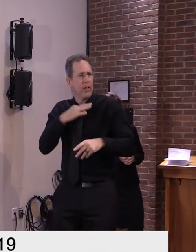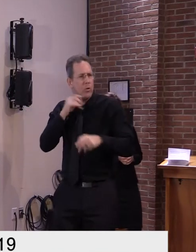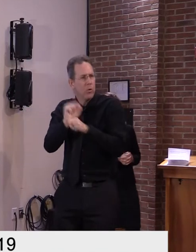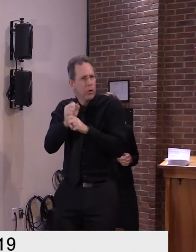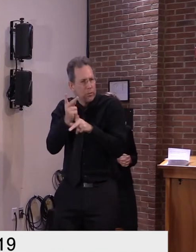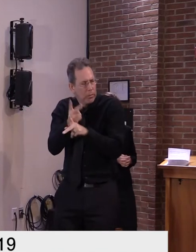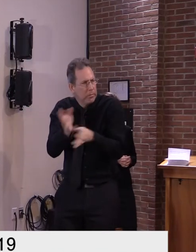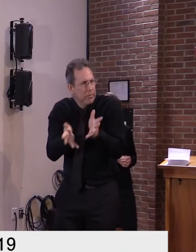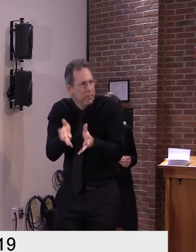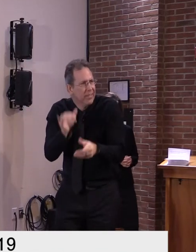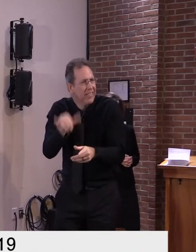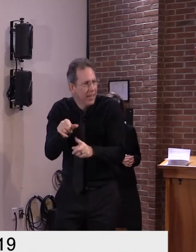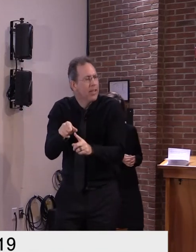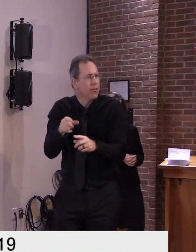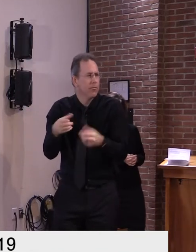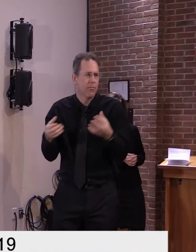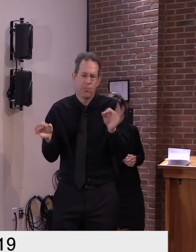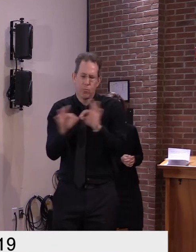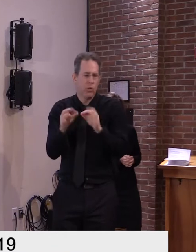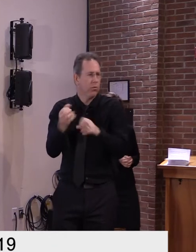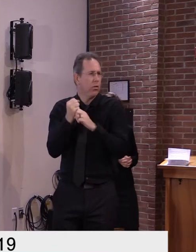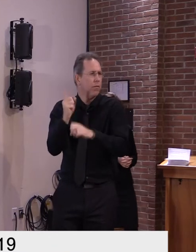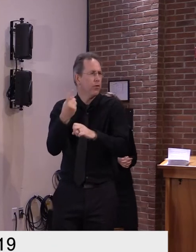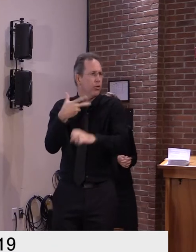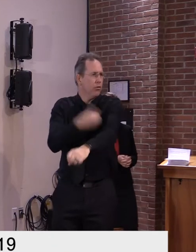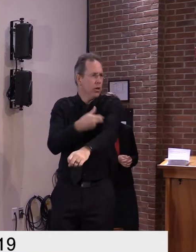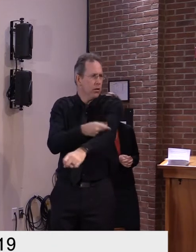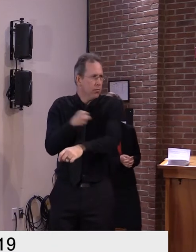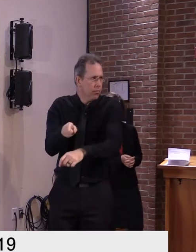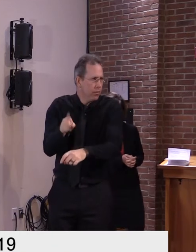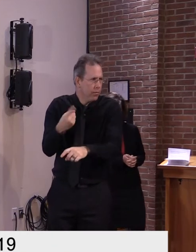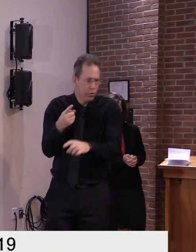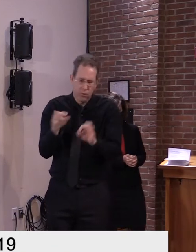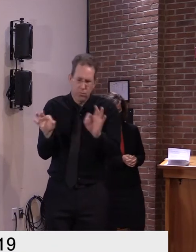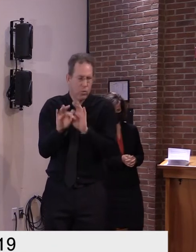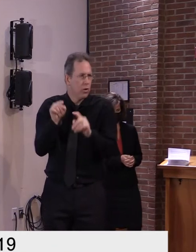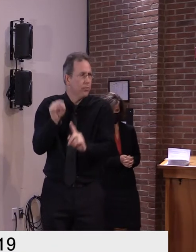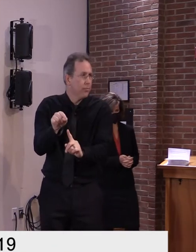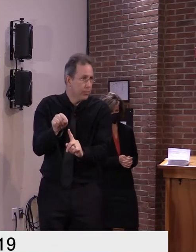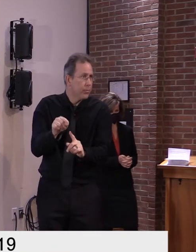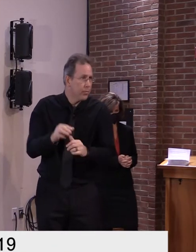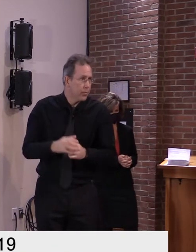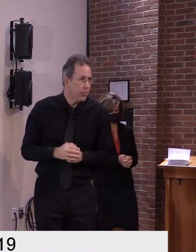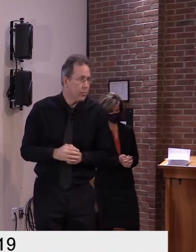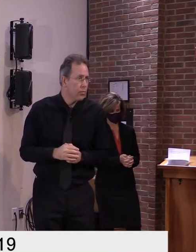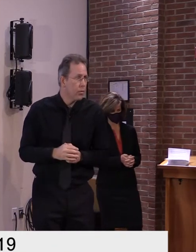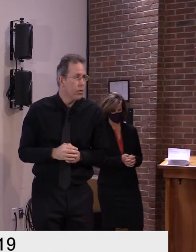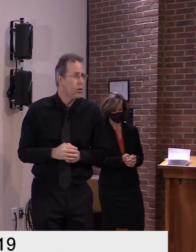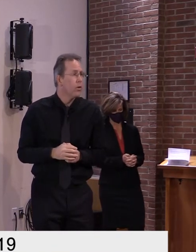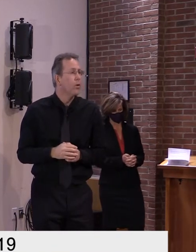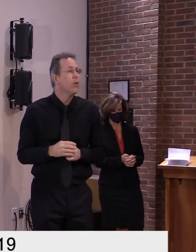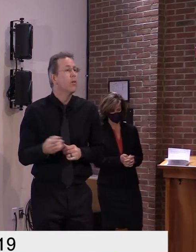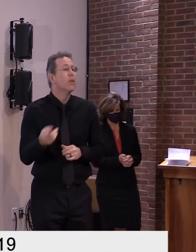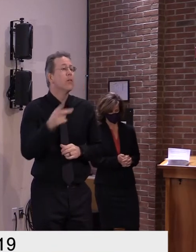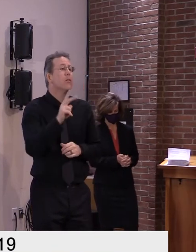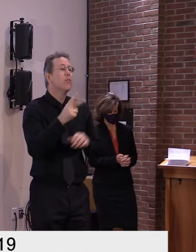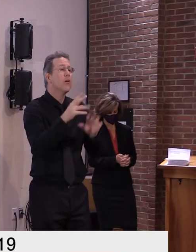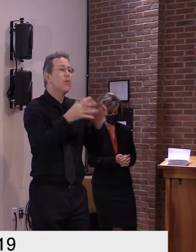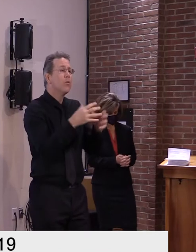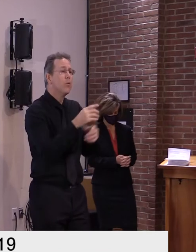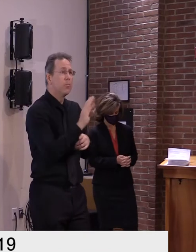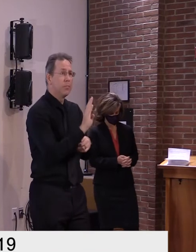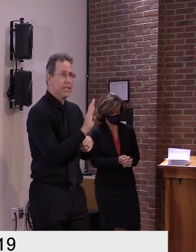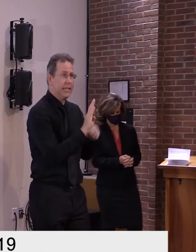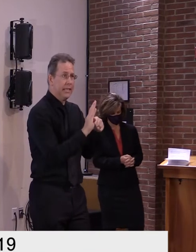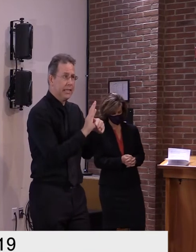are. So they're already in the priority group of long-term care facilities. Phase B is what you would